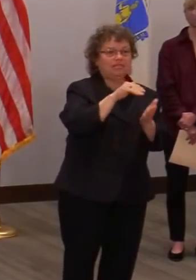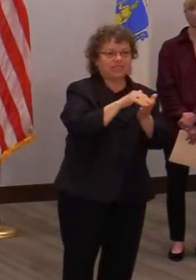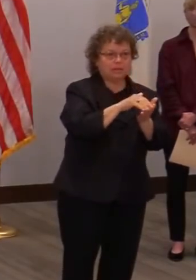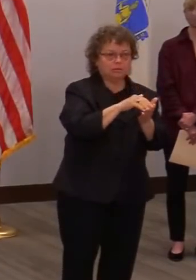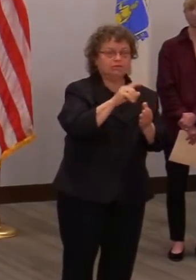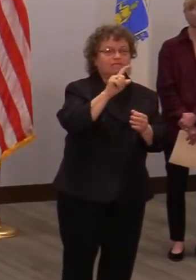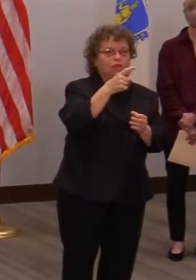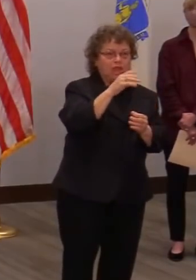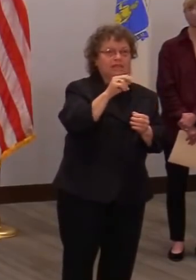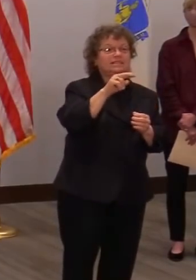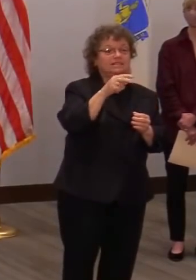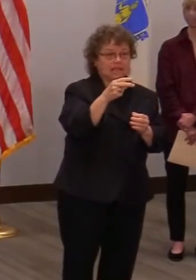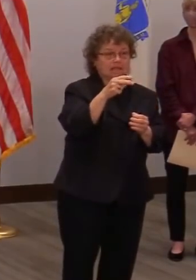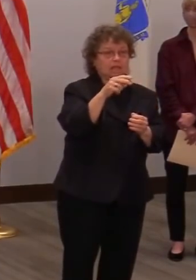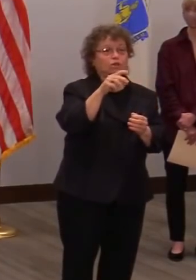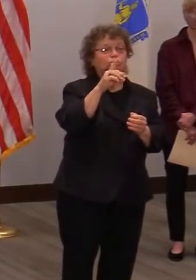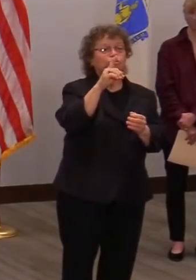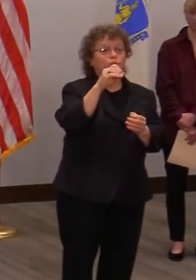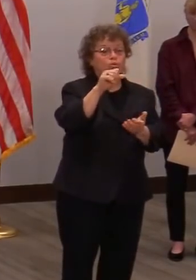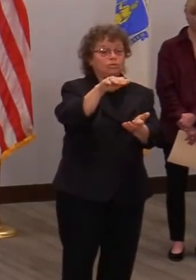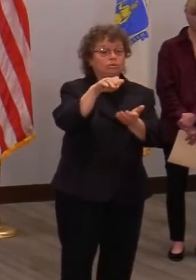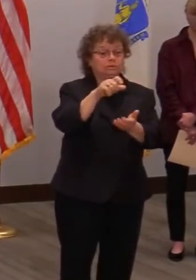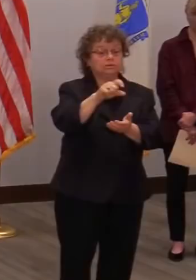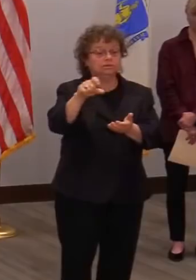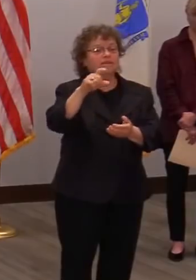208,260 first and second doses of Pfizer,